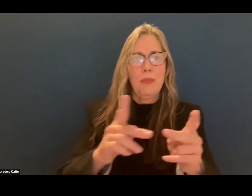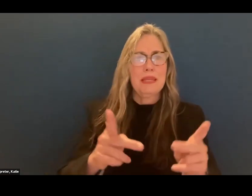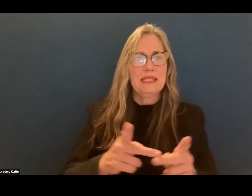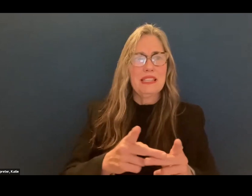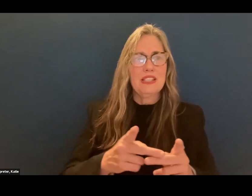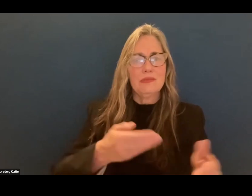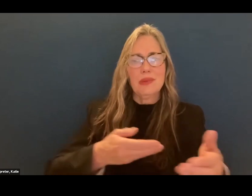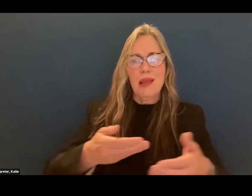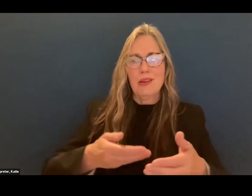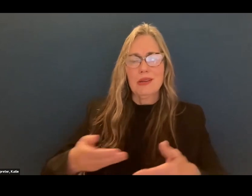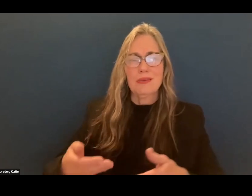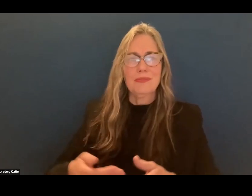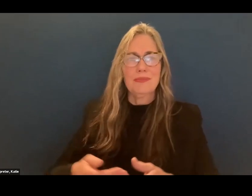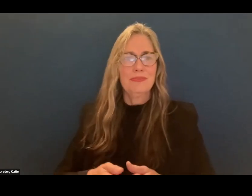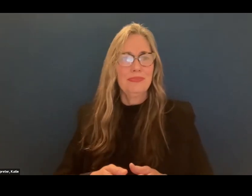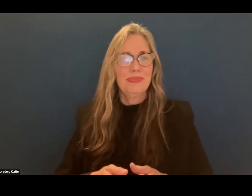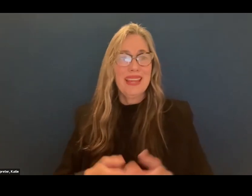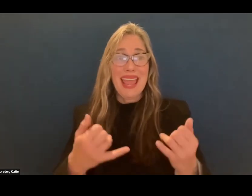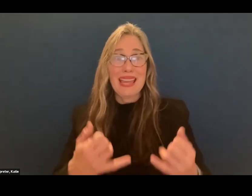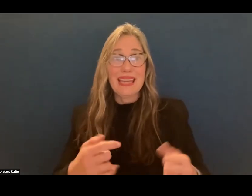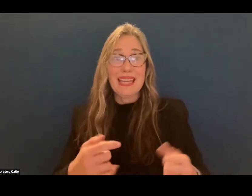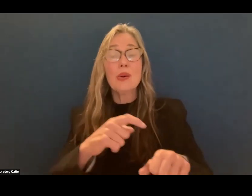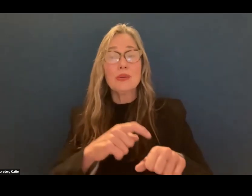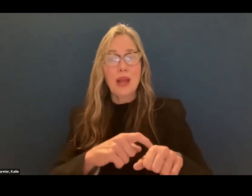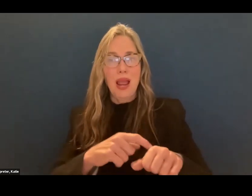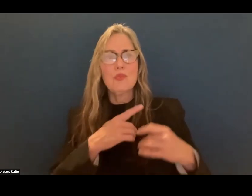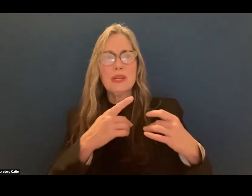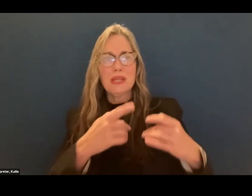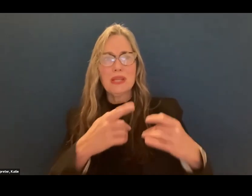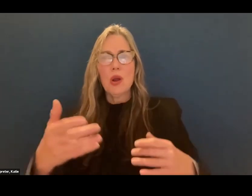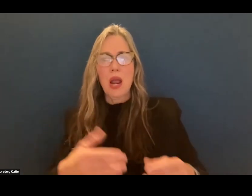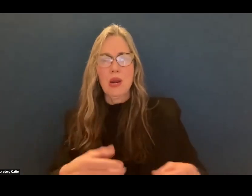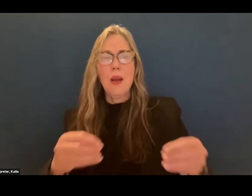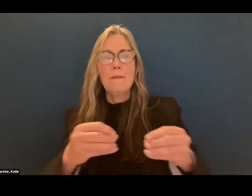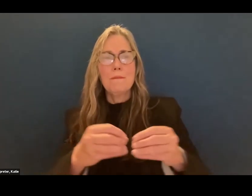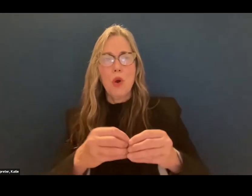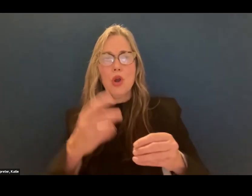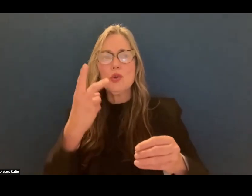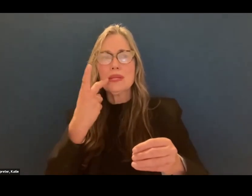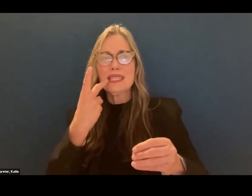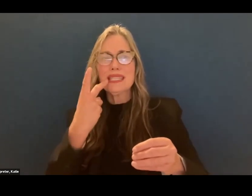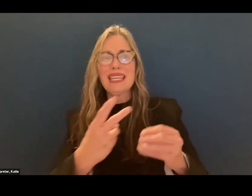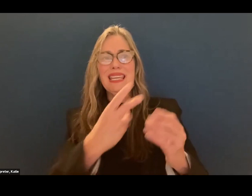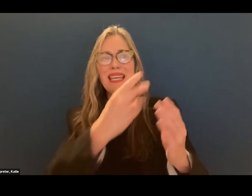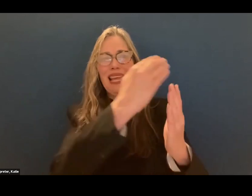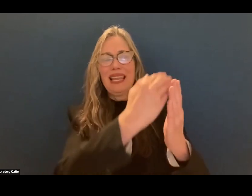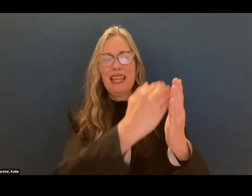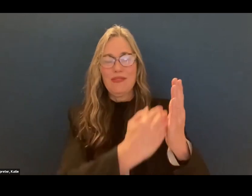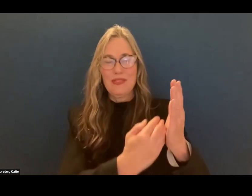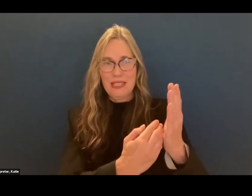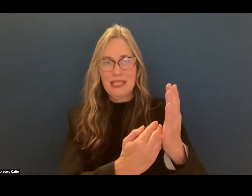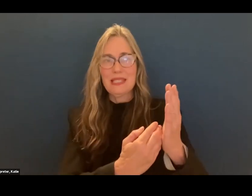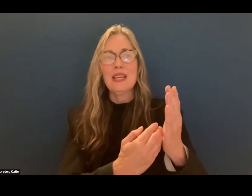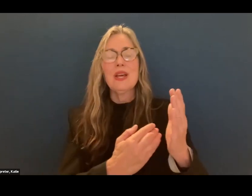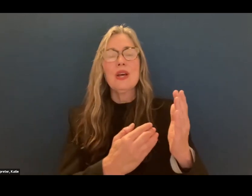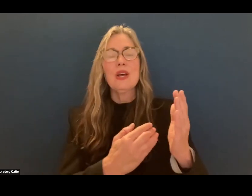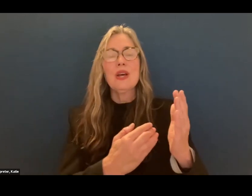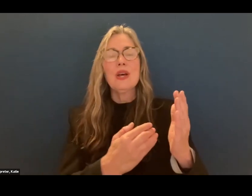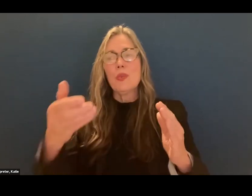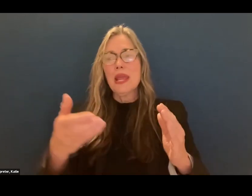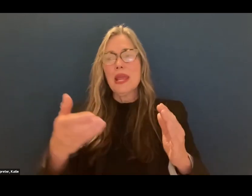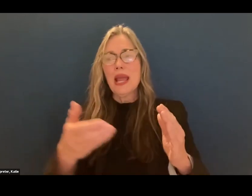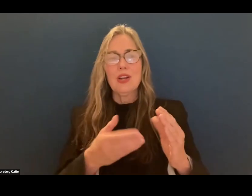that, and we are coming up upon the hiring season, so you'll see these lists start to fill up with our certificated teaching